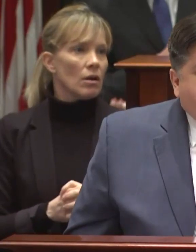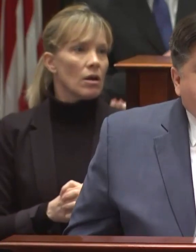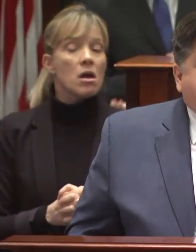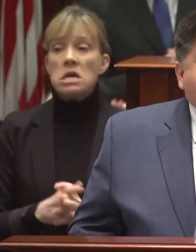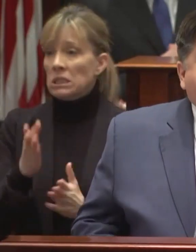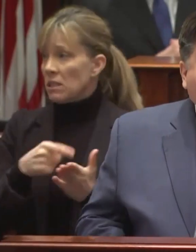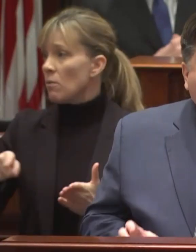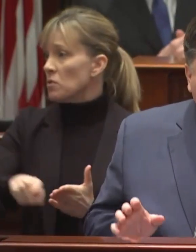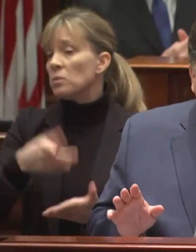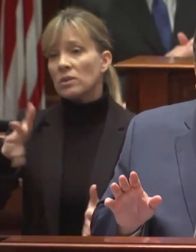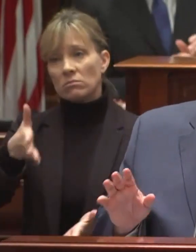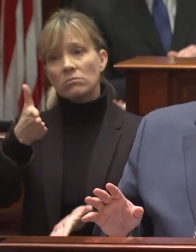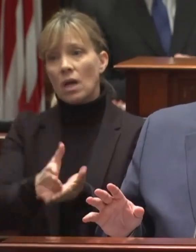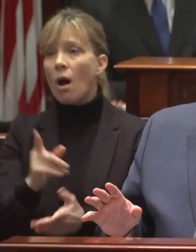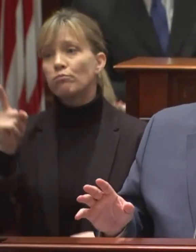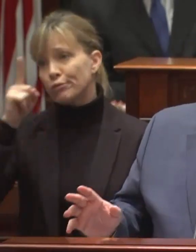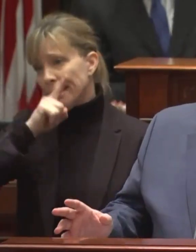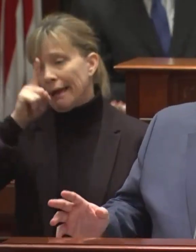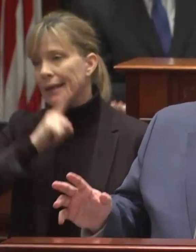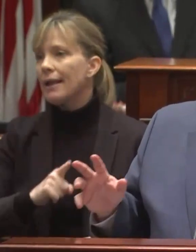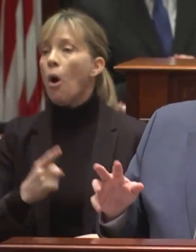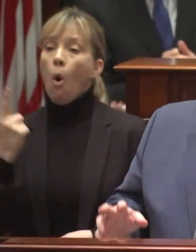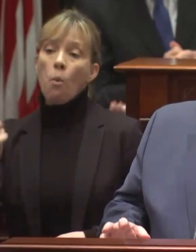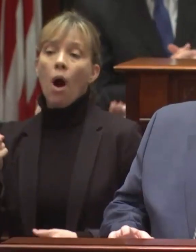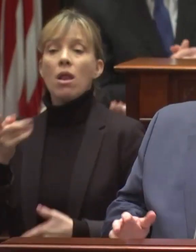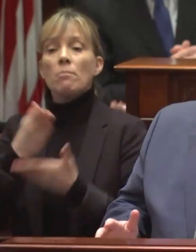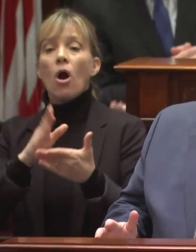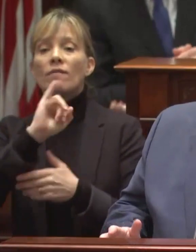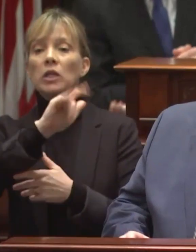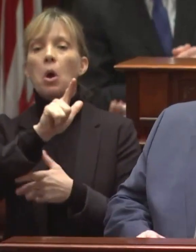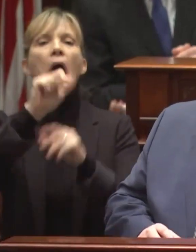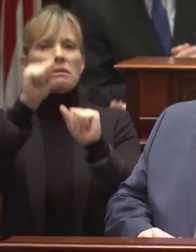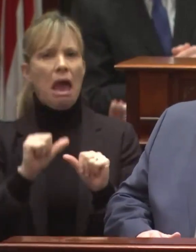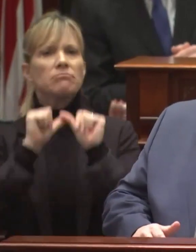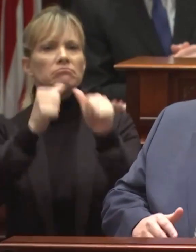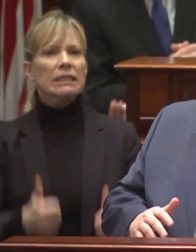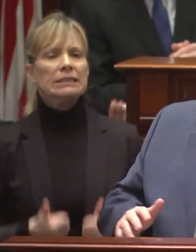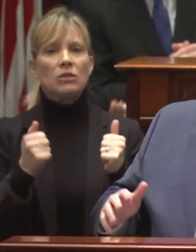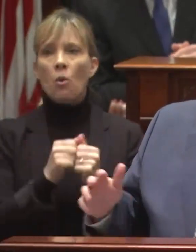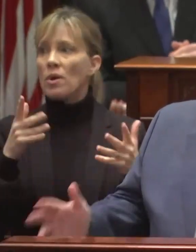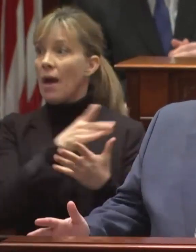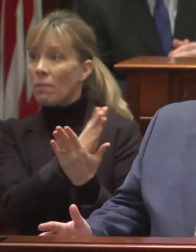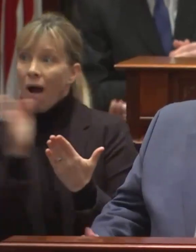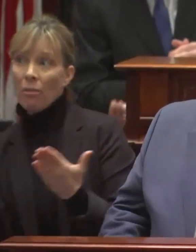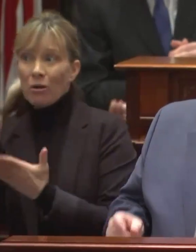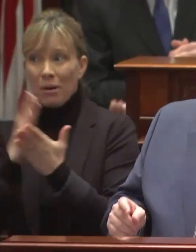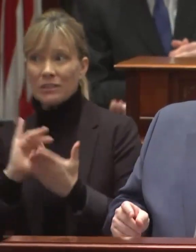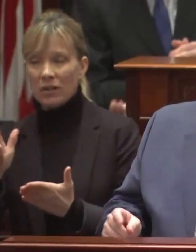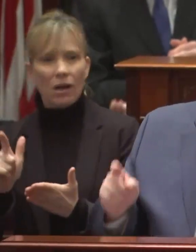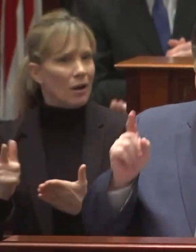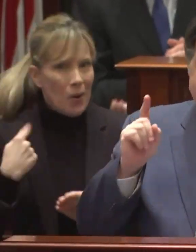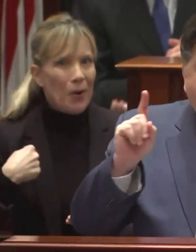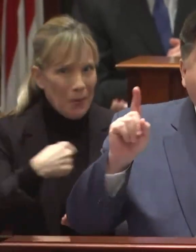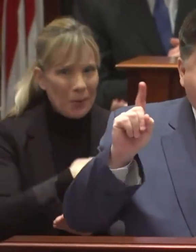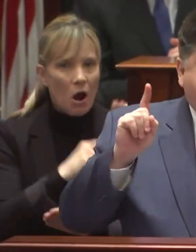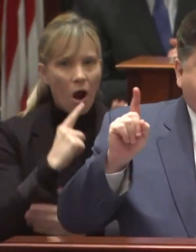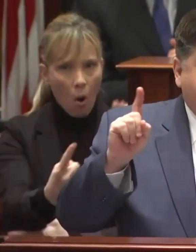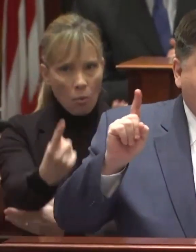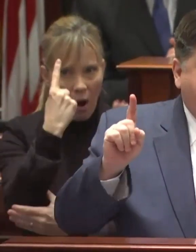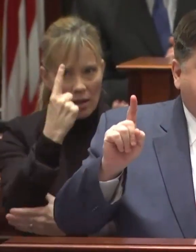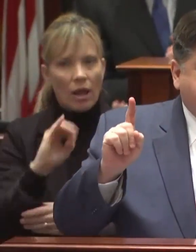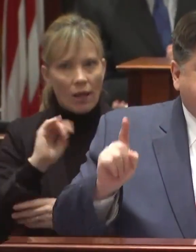So some of you need to stop pretending that one part of Illinois can exist without all of the others. We are